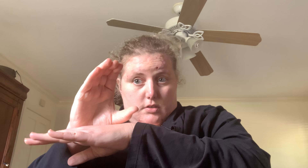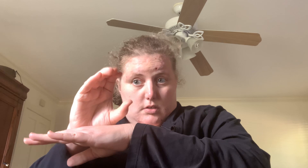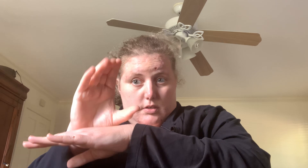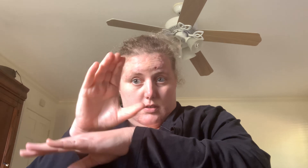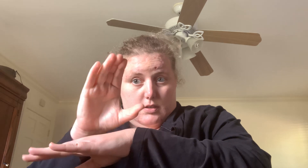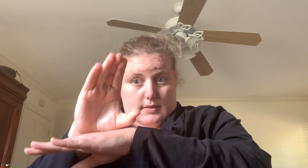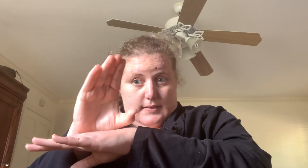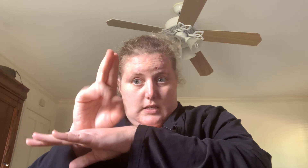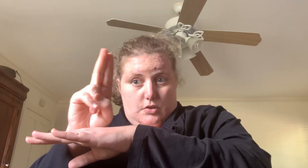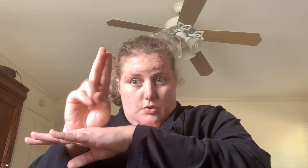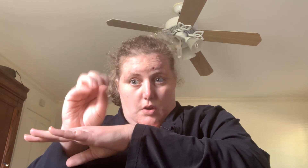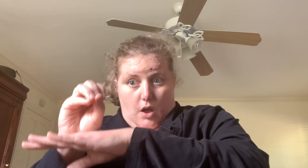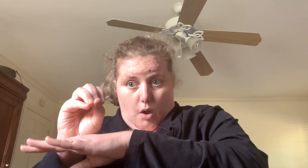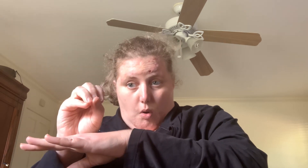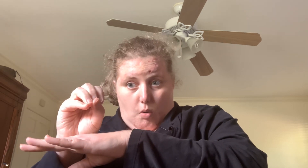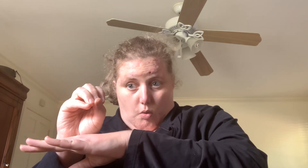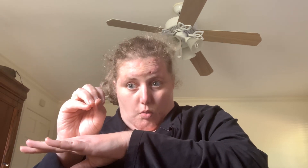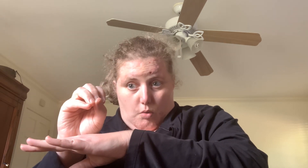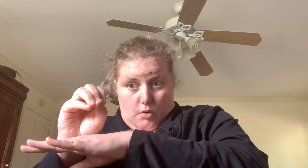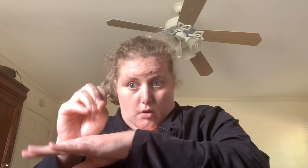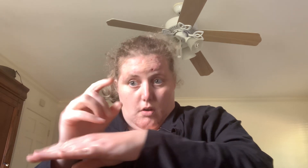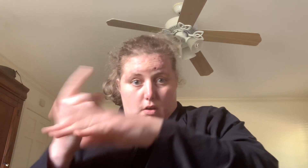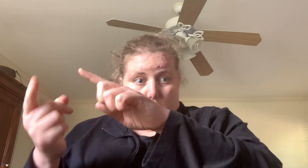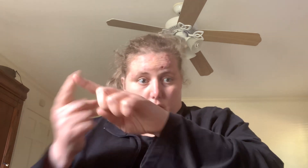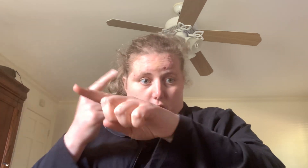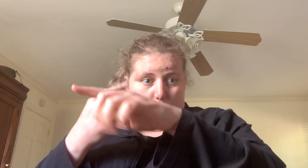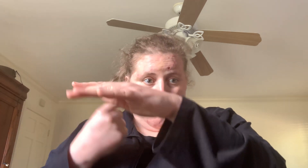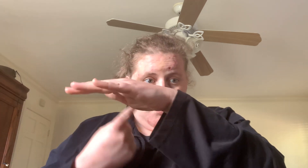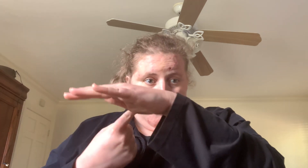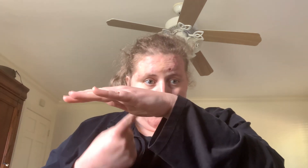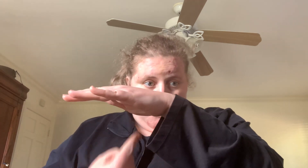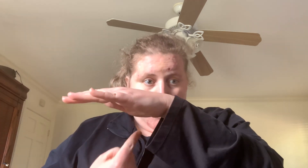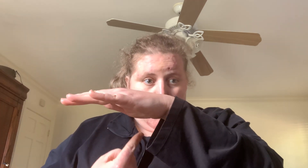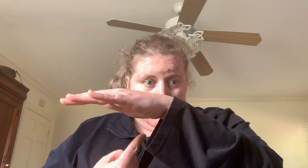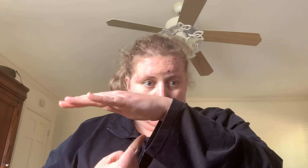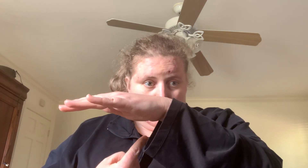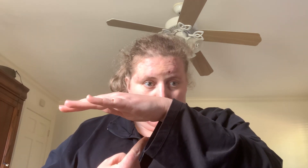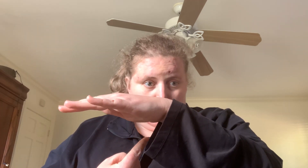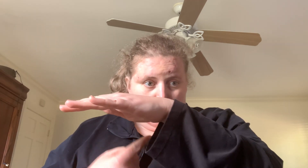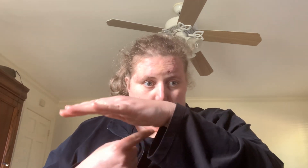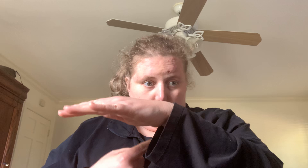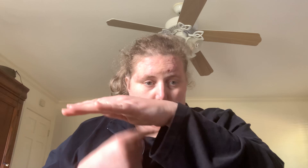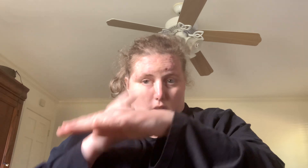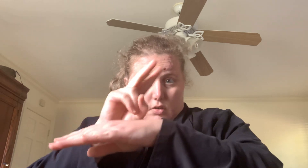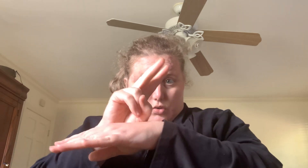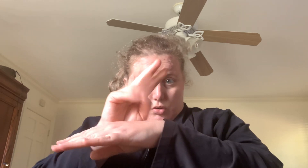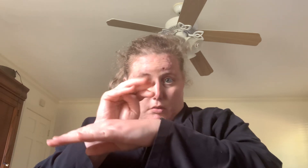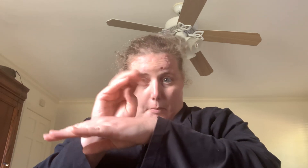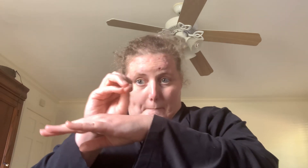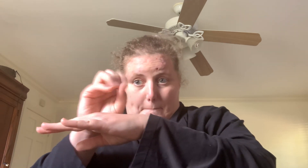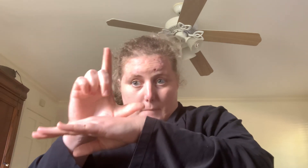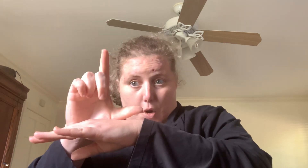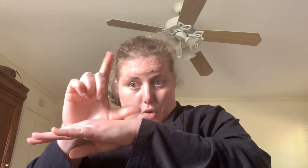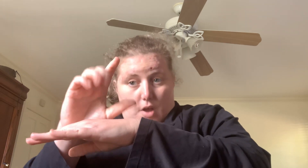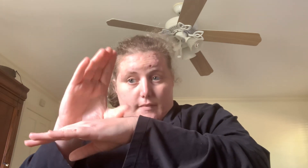1, and I'm going to put moles in there, apologize. For every 2 moles of copper oxide we have, it came